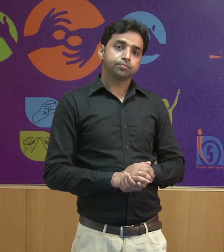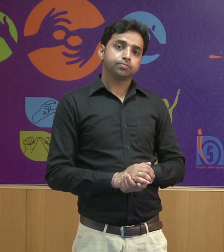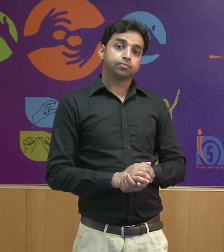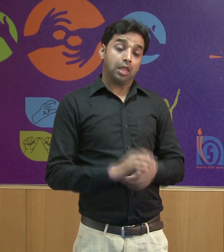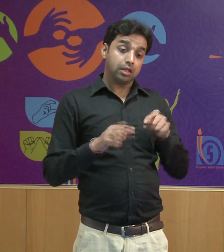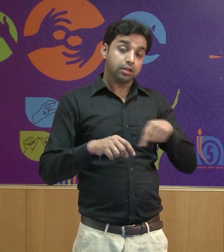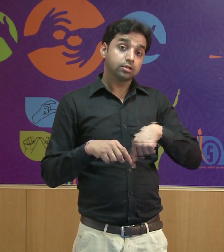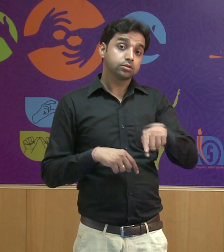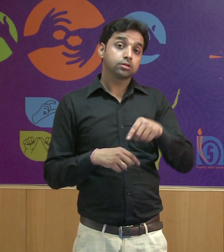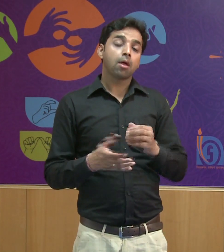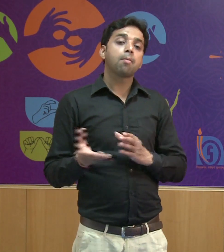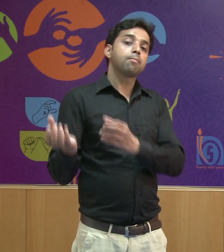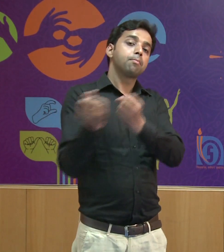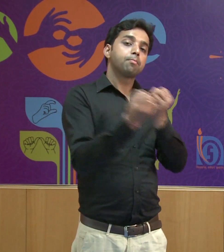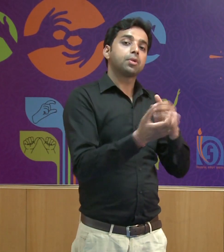This brings us to the end of this video.